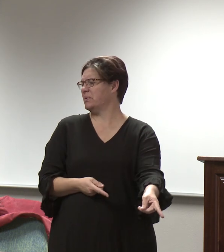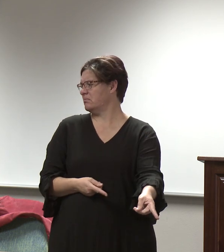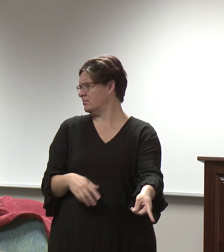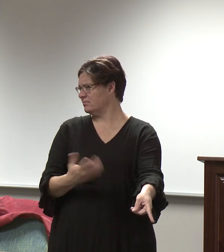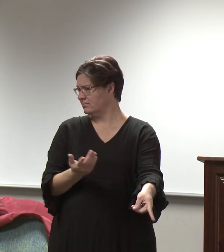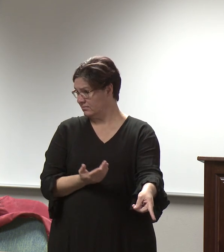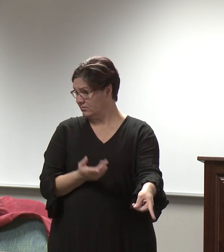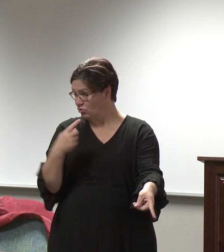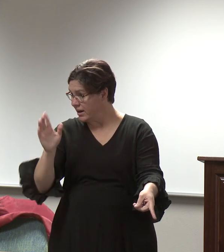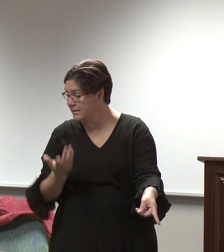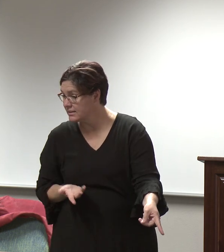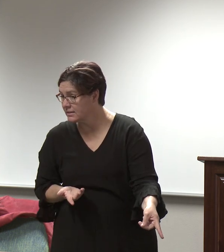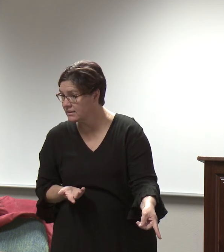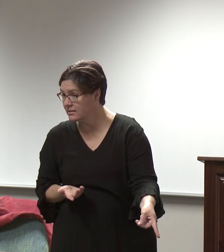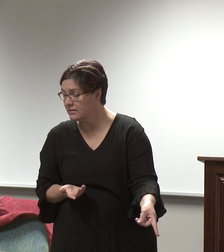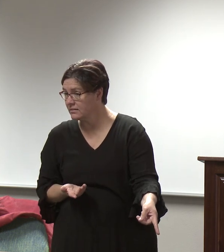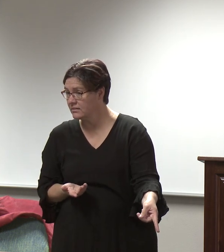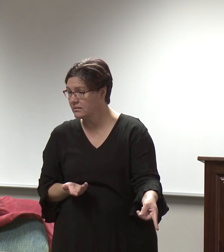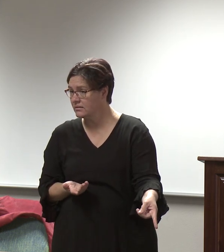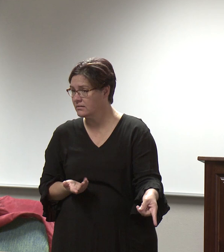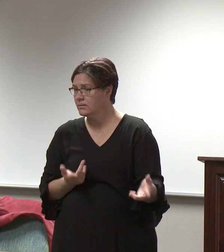Right? So I think that